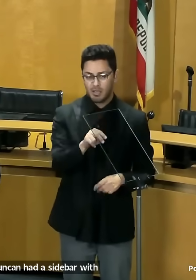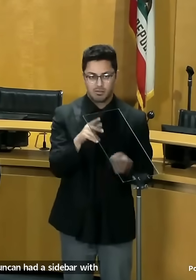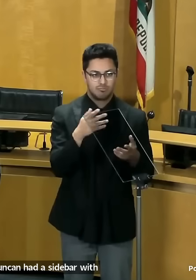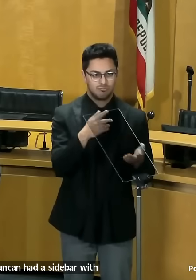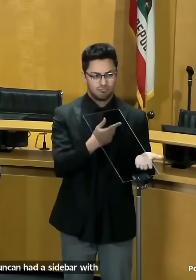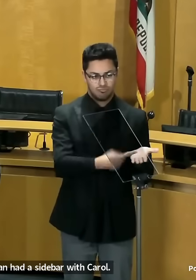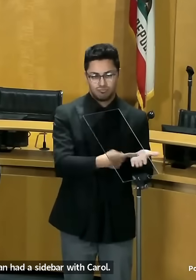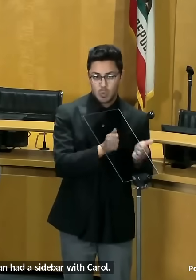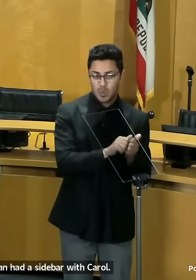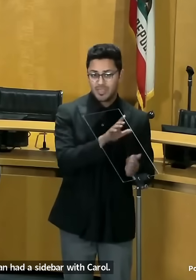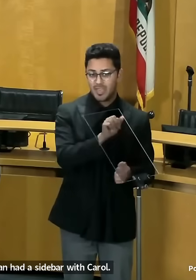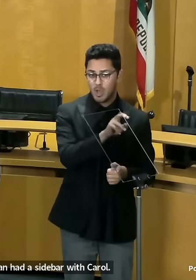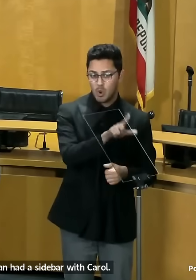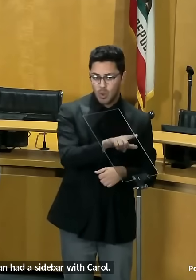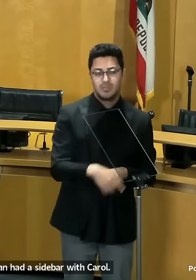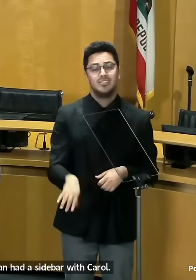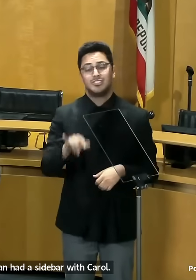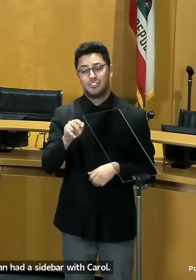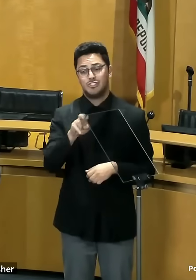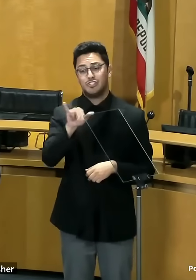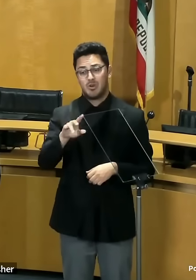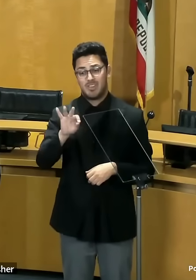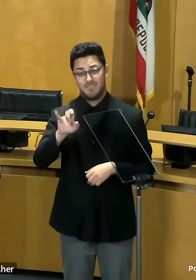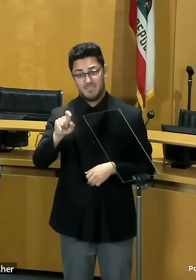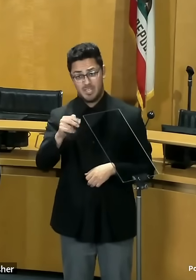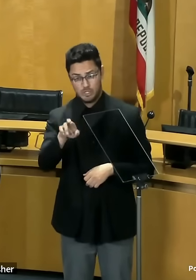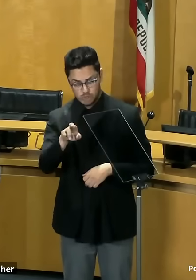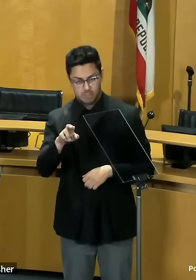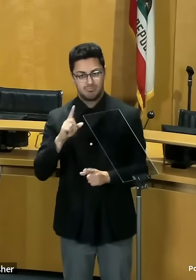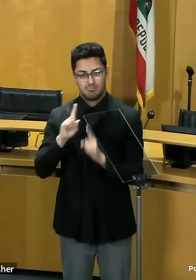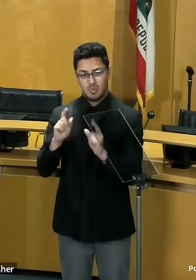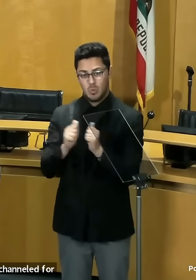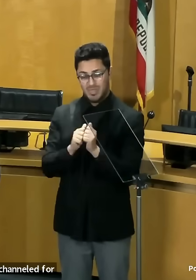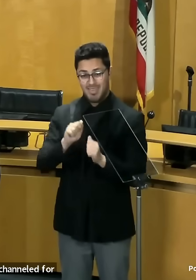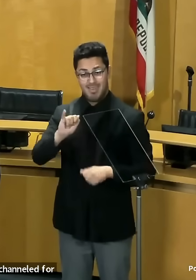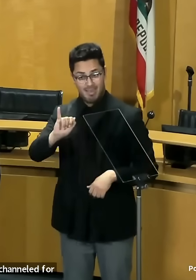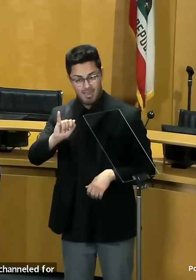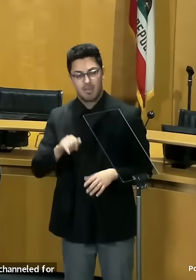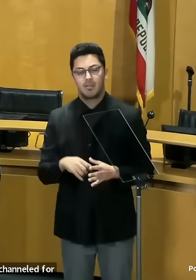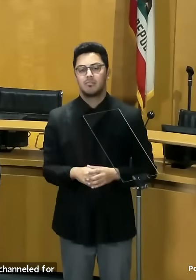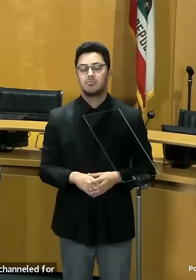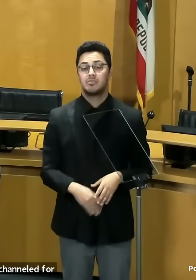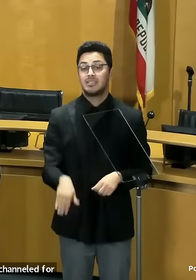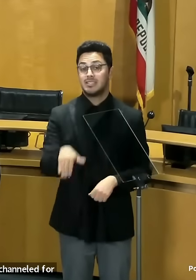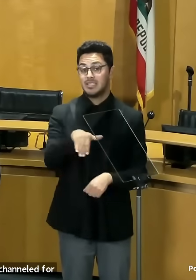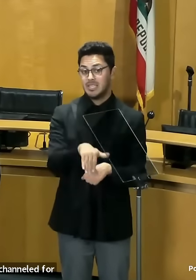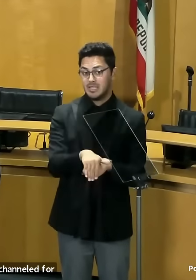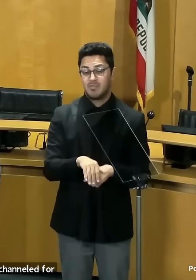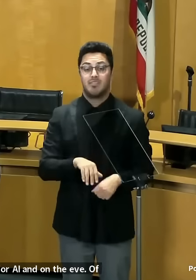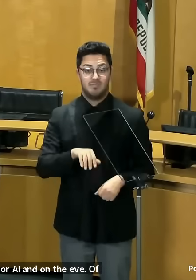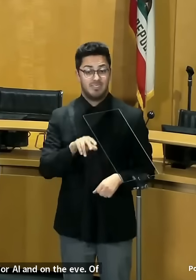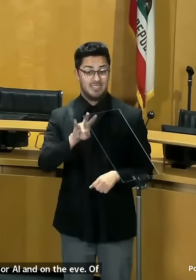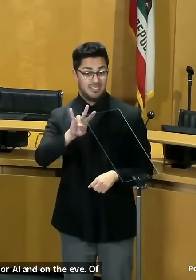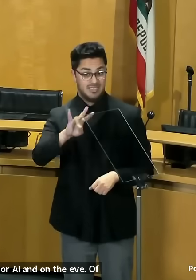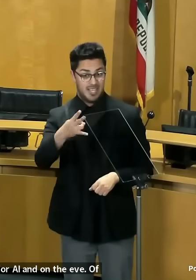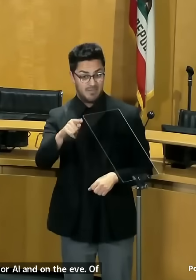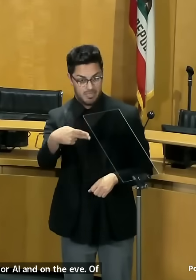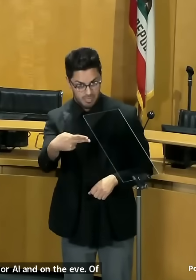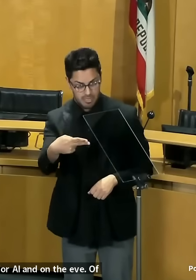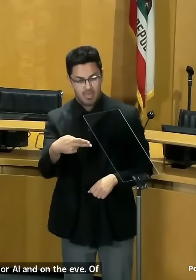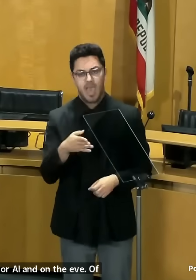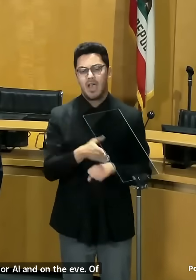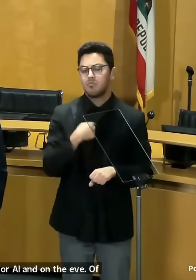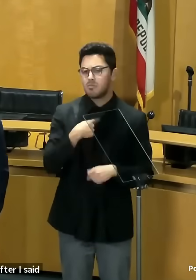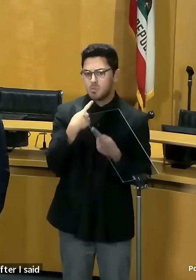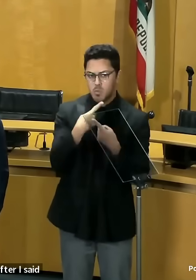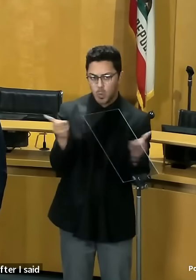Fisher back-channeled for AI. And on the eve of the 7th, after I said